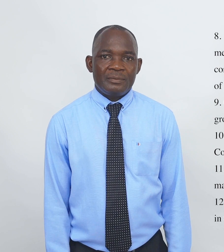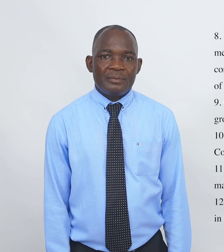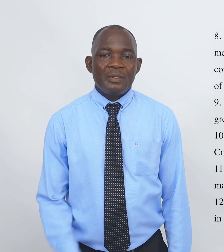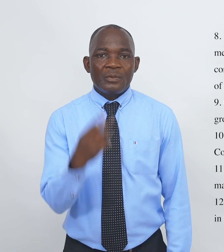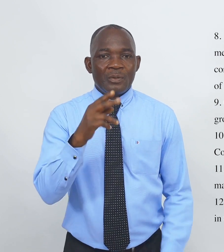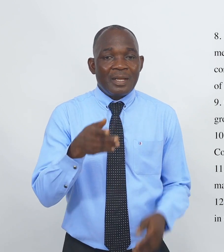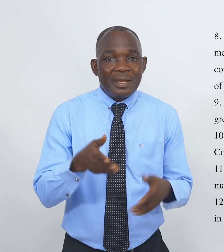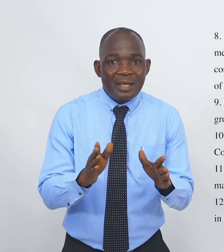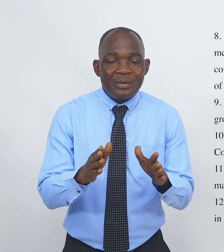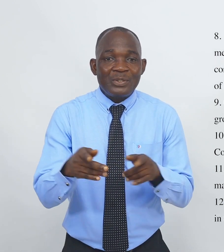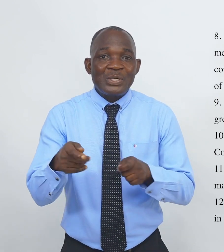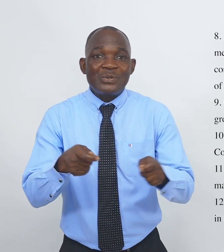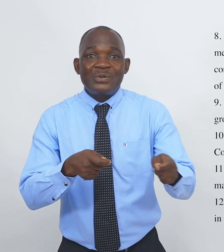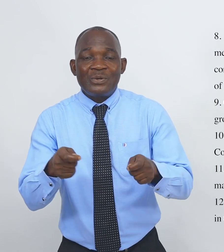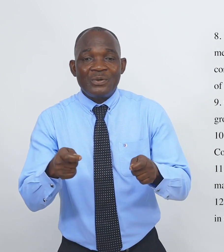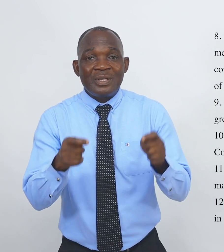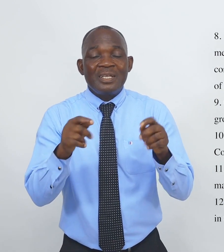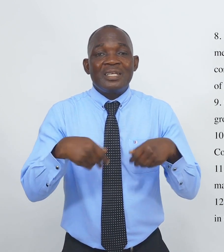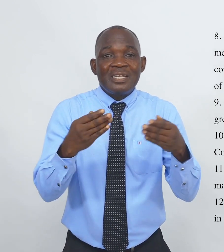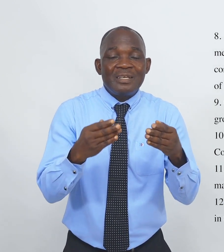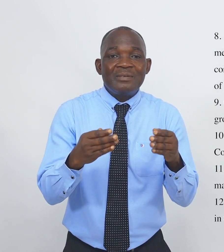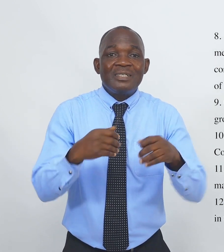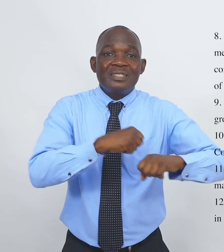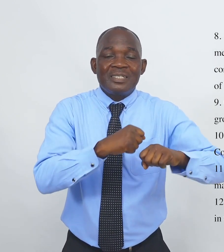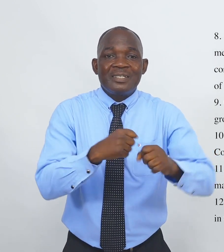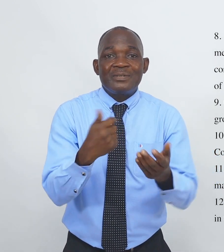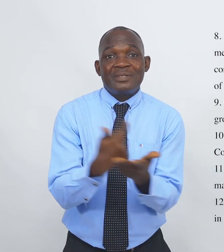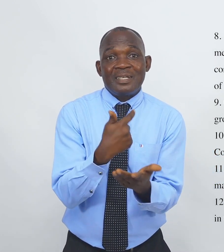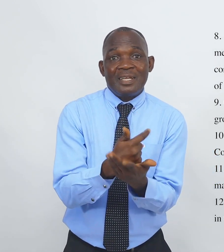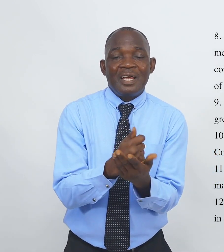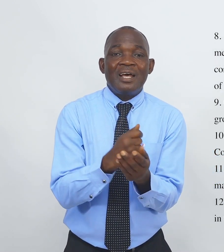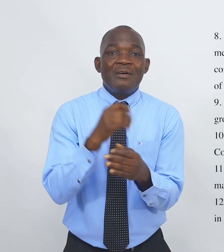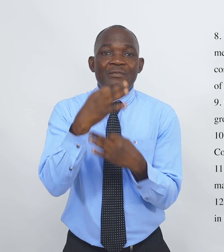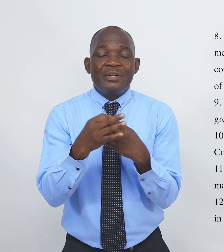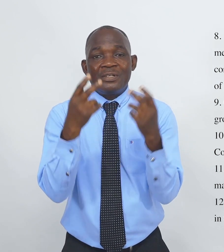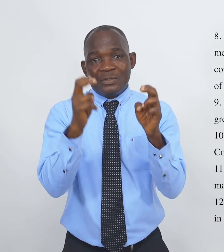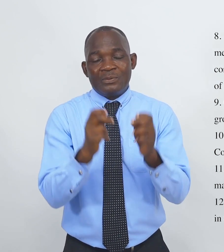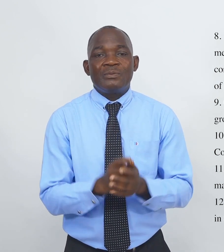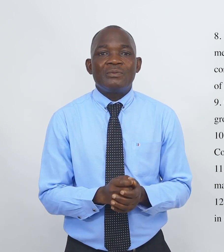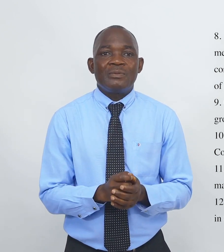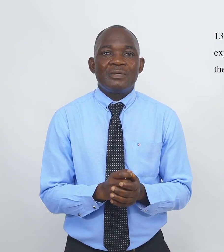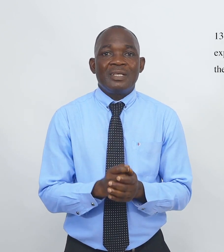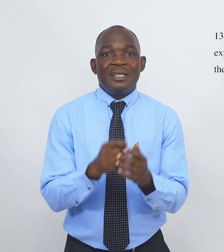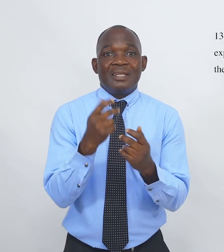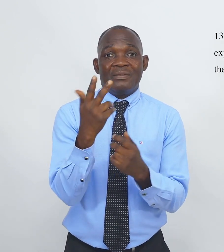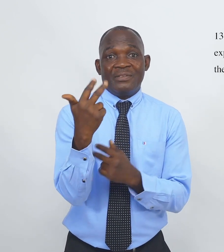12. Authorize and regulate the issuing of securities in Ghana by foreign issuers.